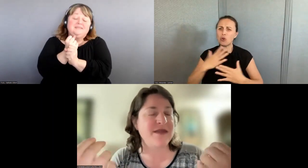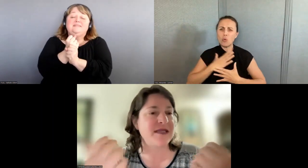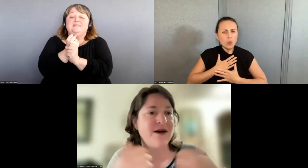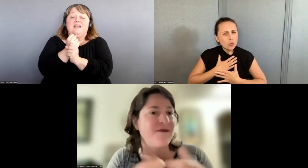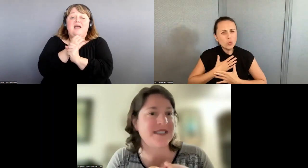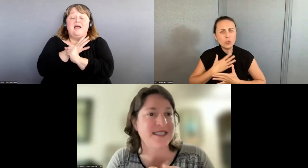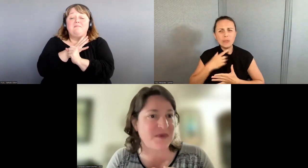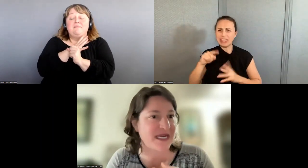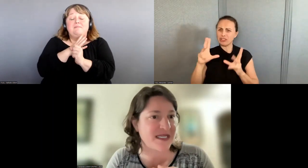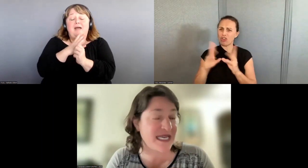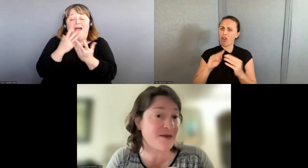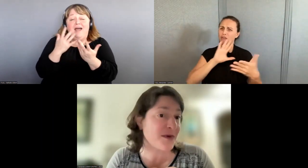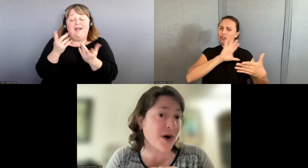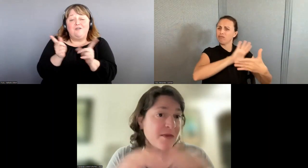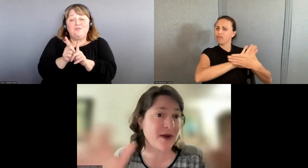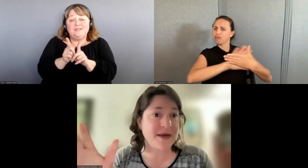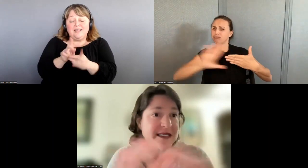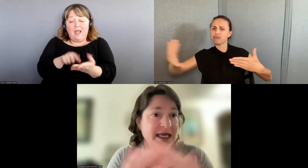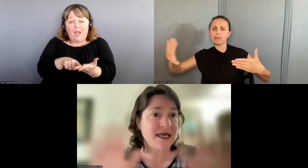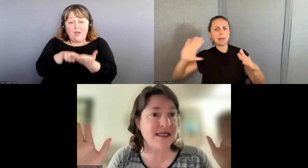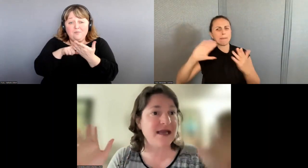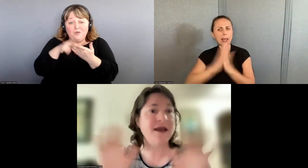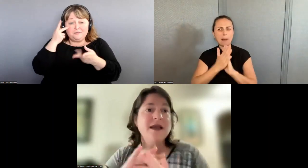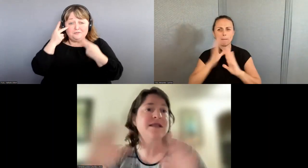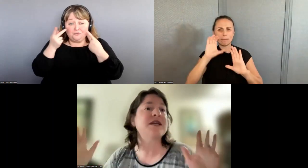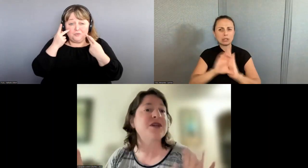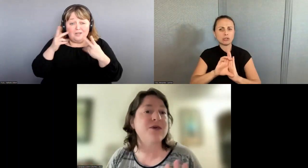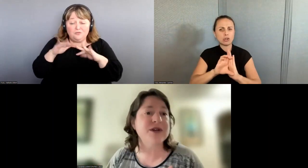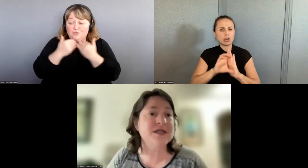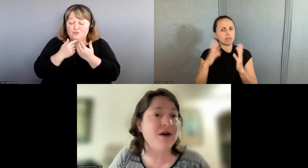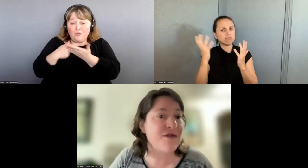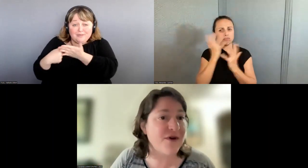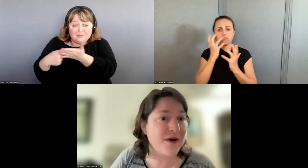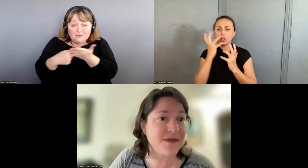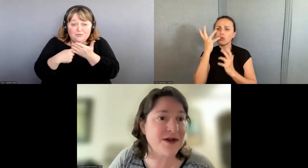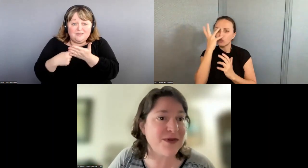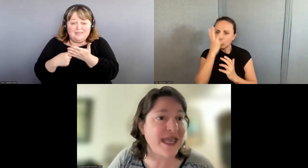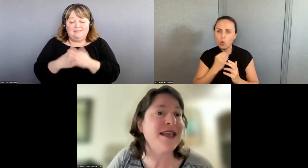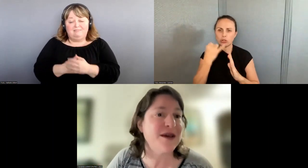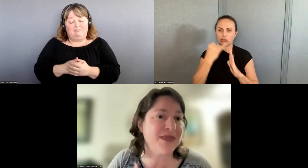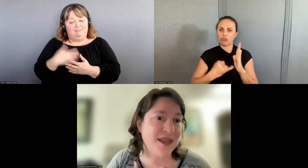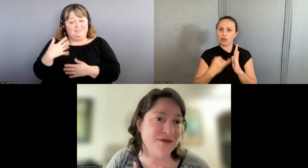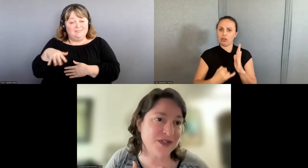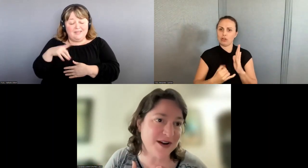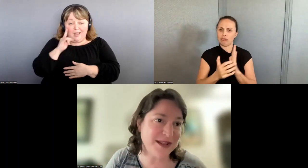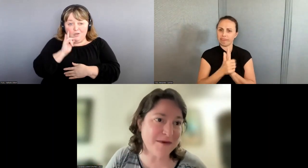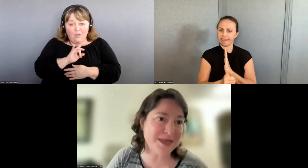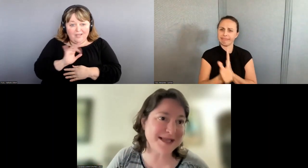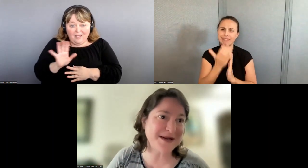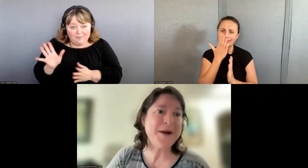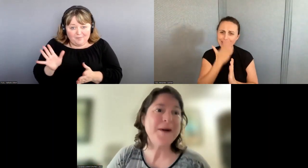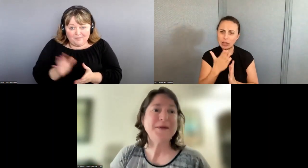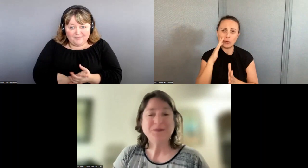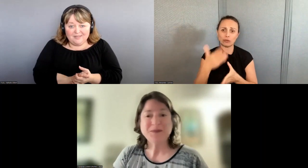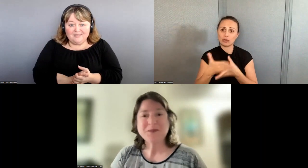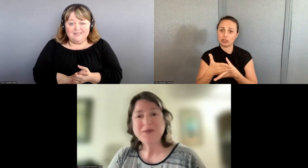what this conference has been is remarkable. I mean, it is such a gorgeous art form. So thank you for sharing that with